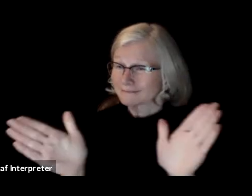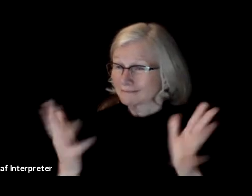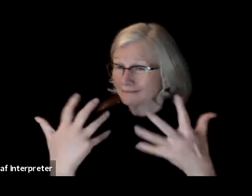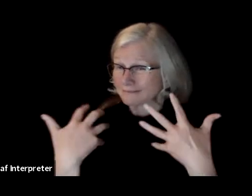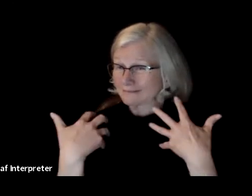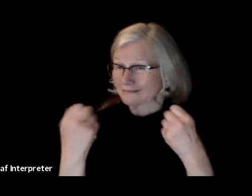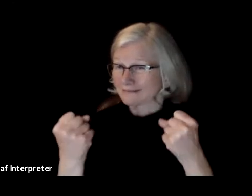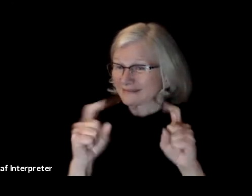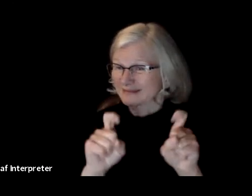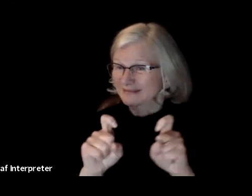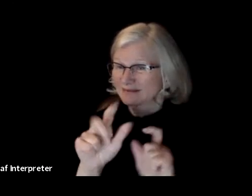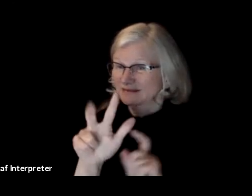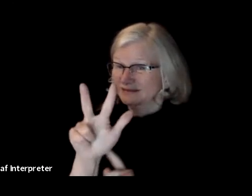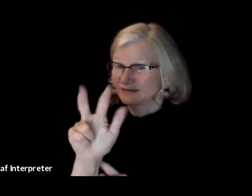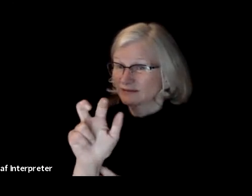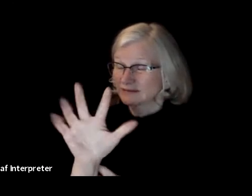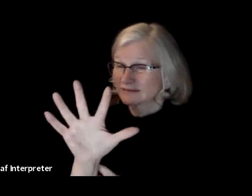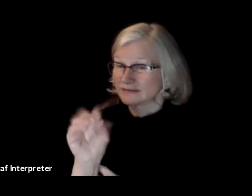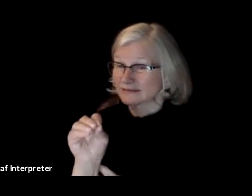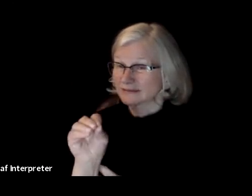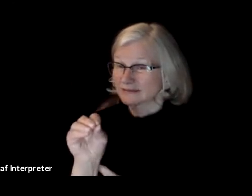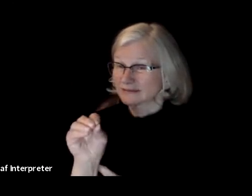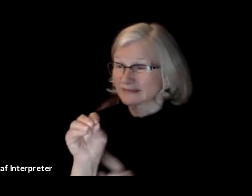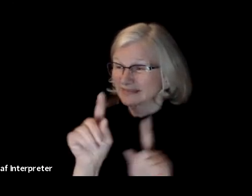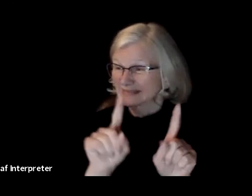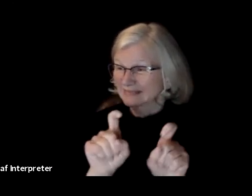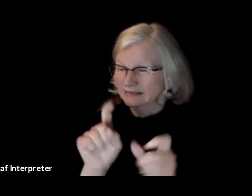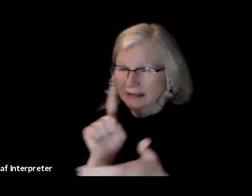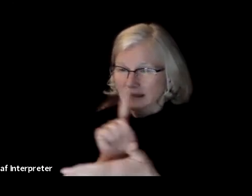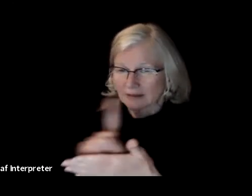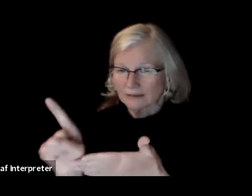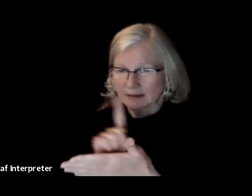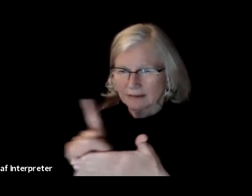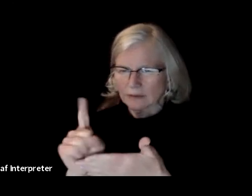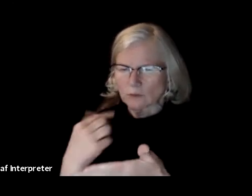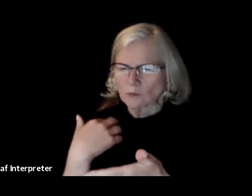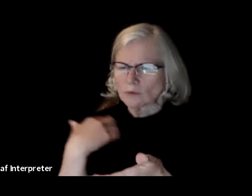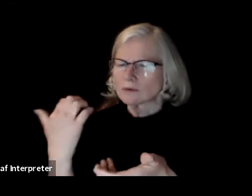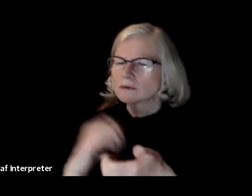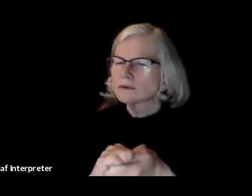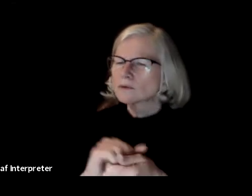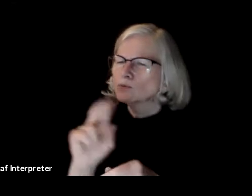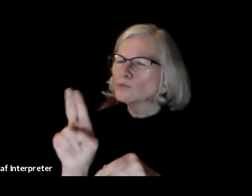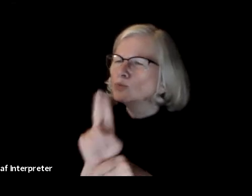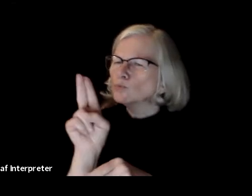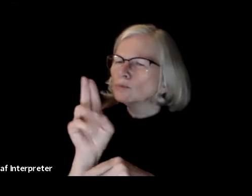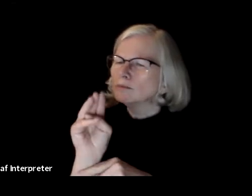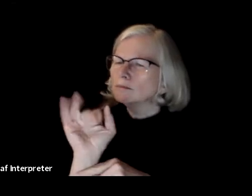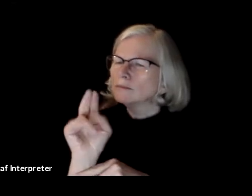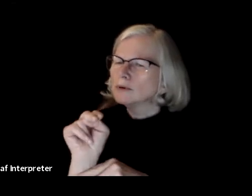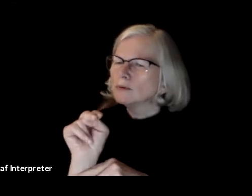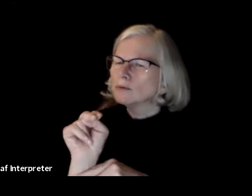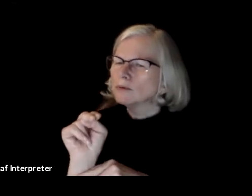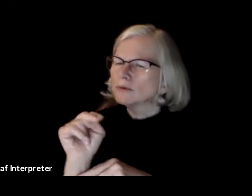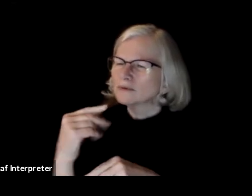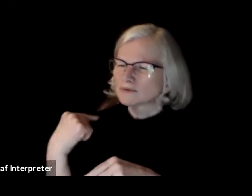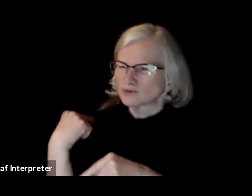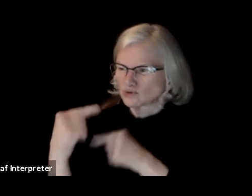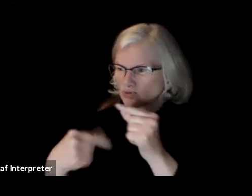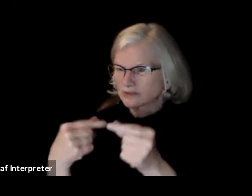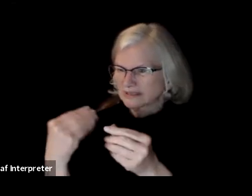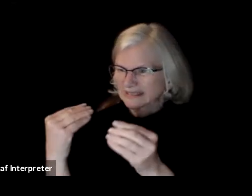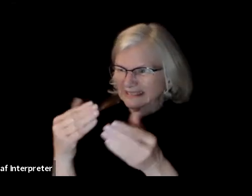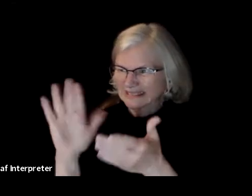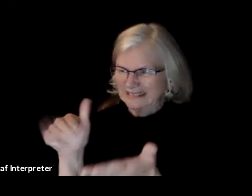are partnering with the University of Minnesota Genomics Center to add an additional 200 specimens